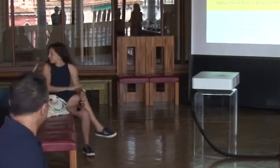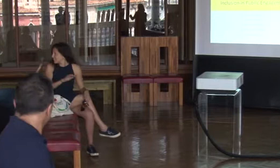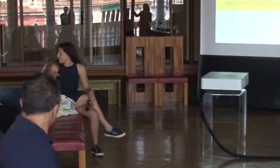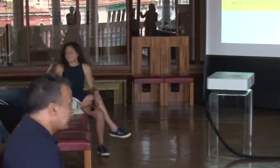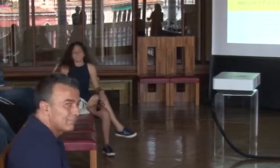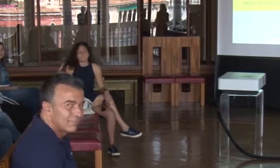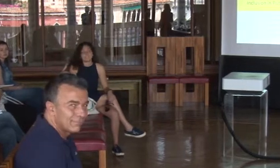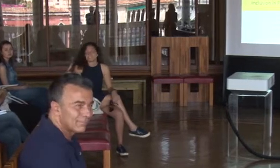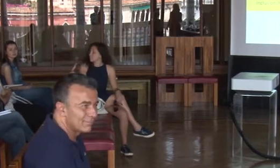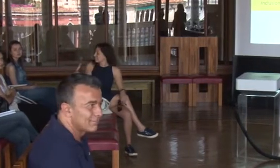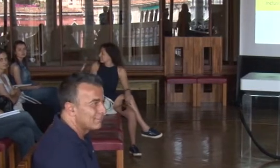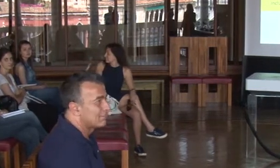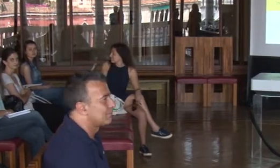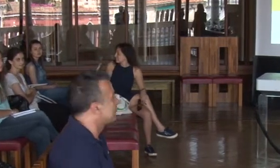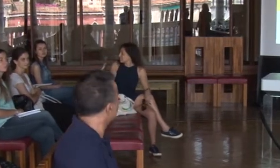And this side?